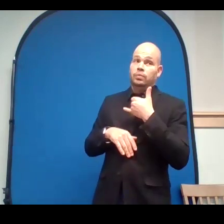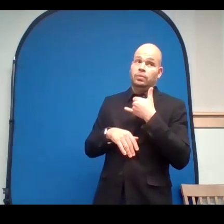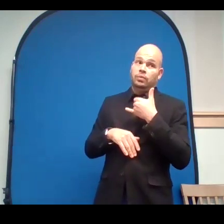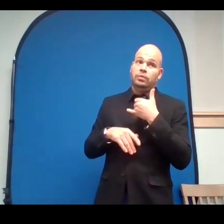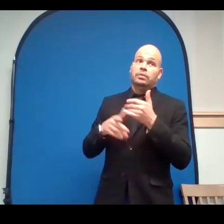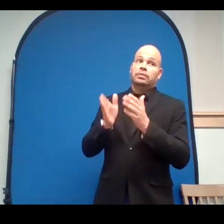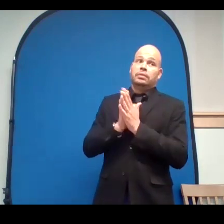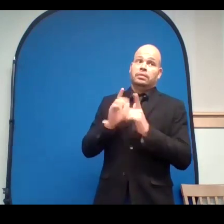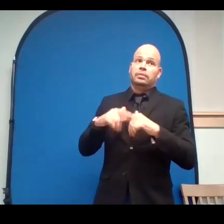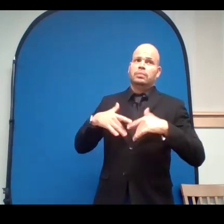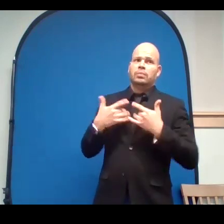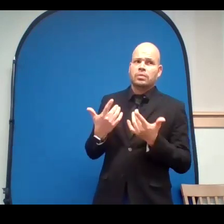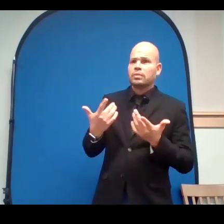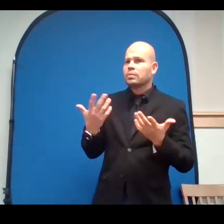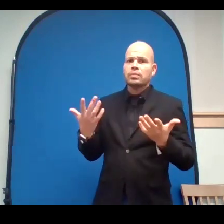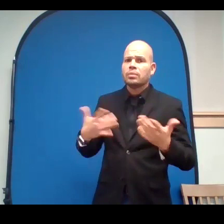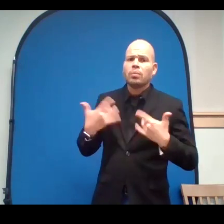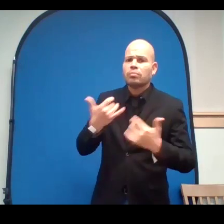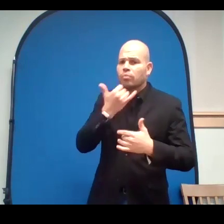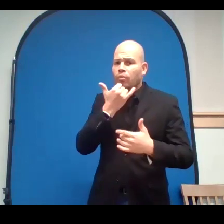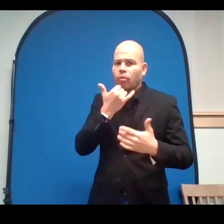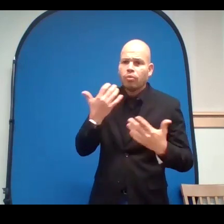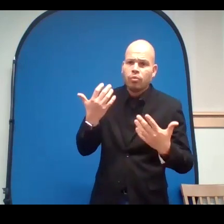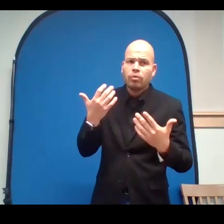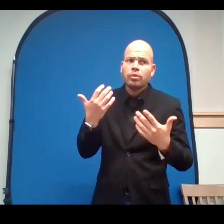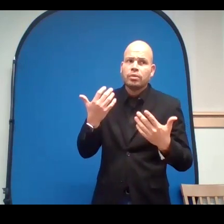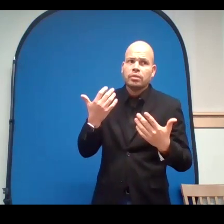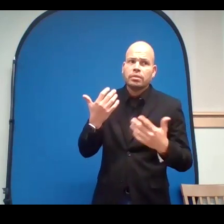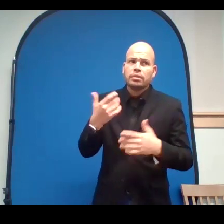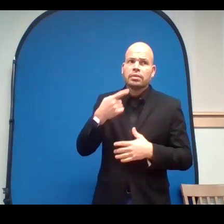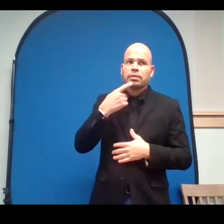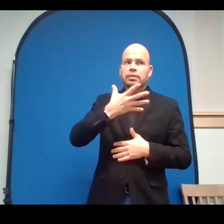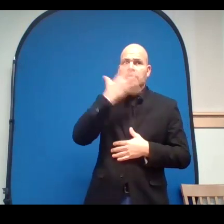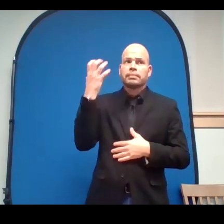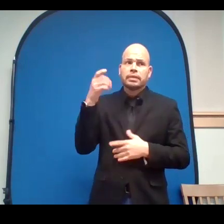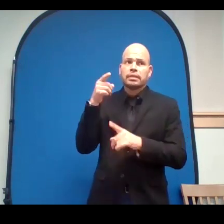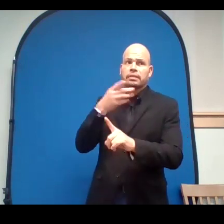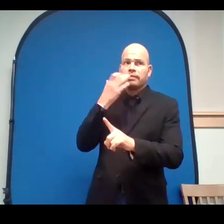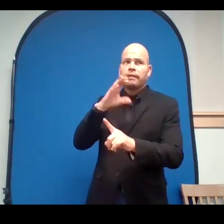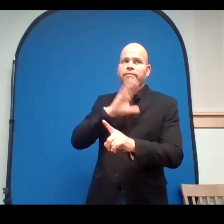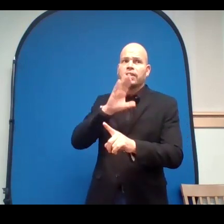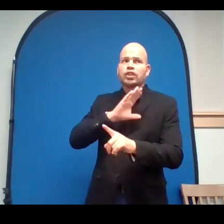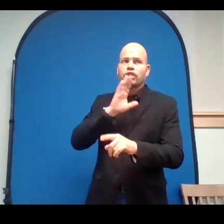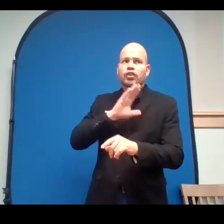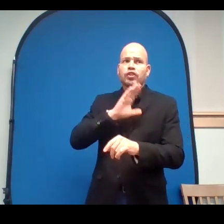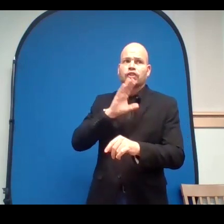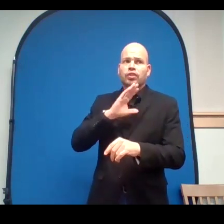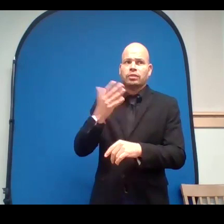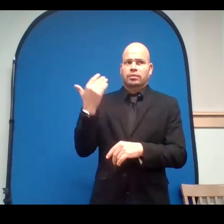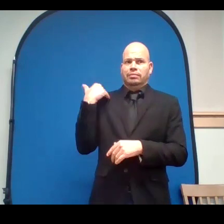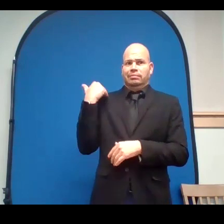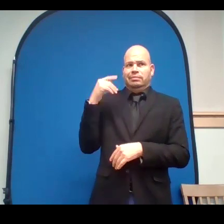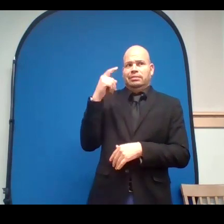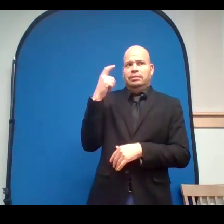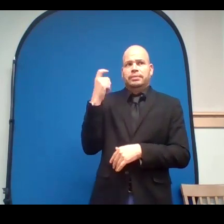on. And he said he was angry and frustrated with the events of the summer, that